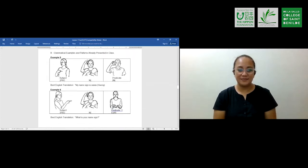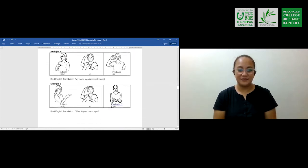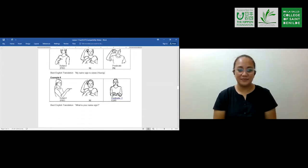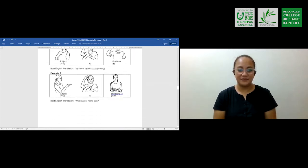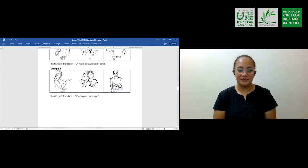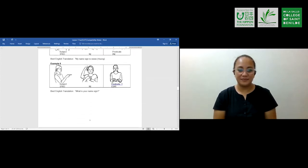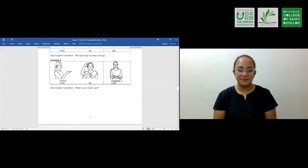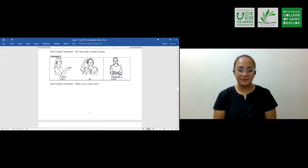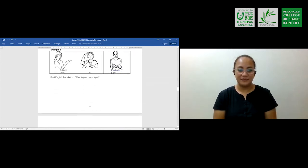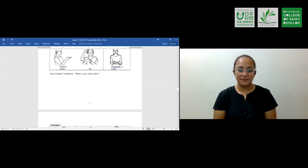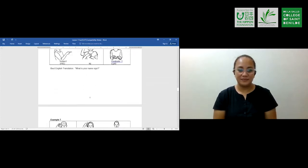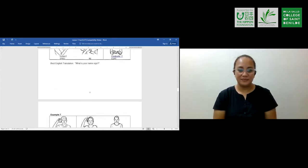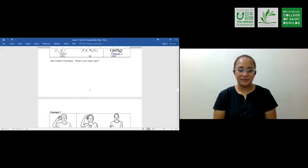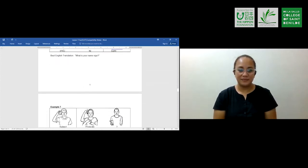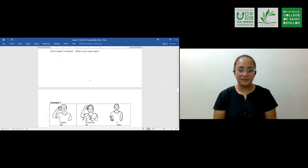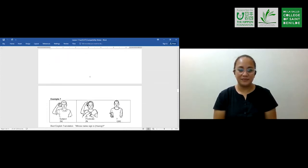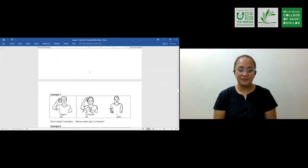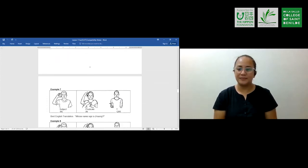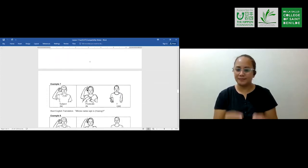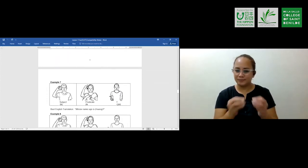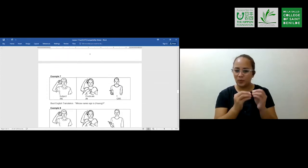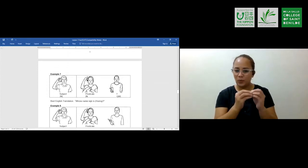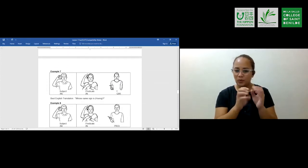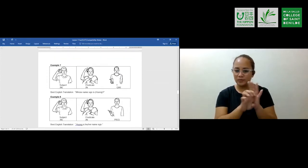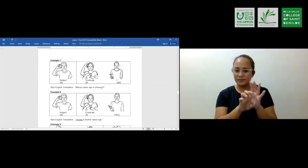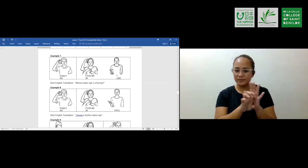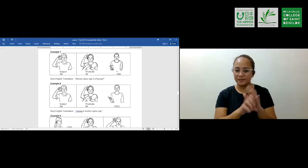Okay, and then some more examples.